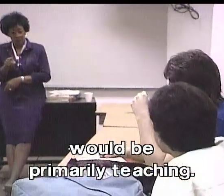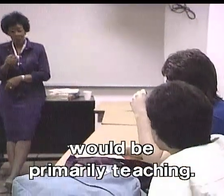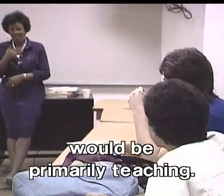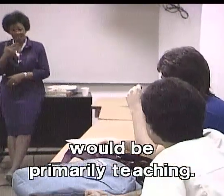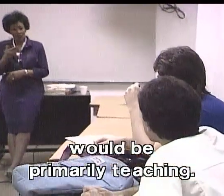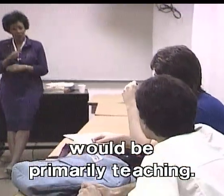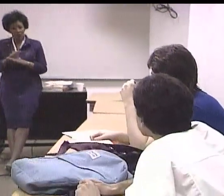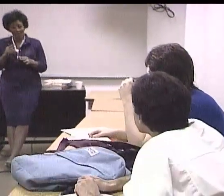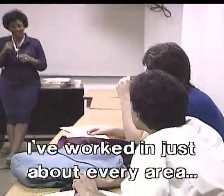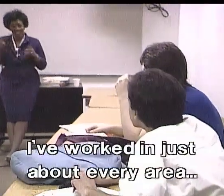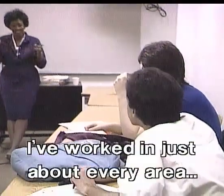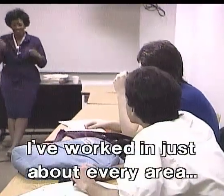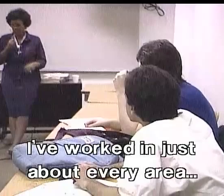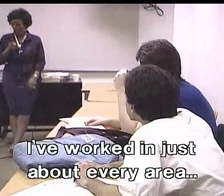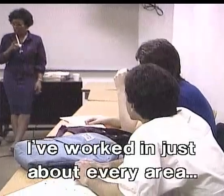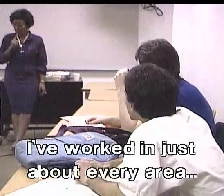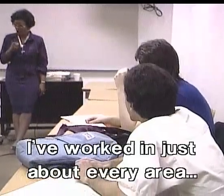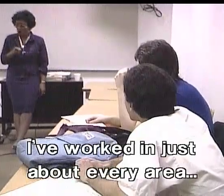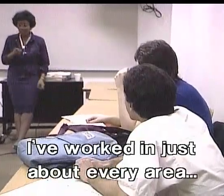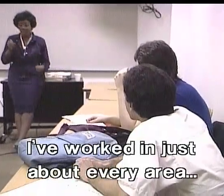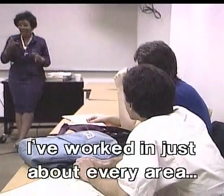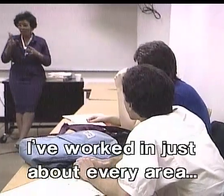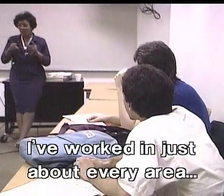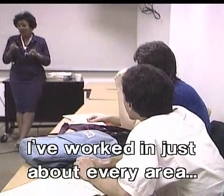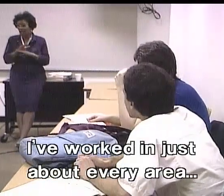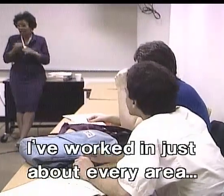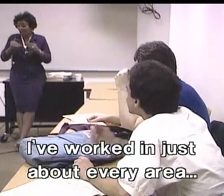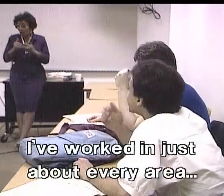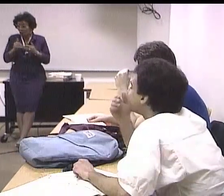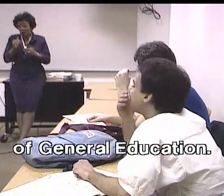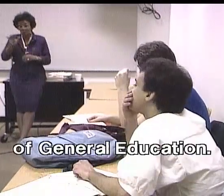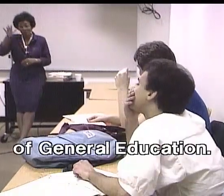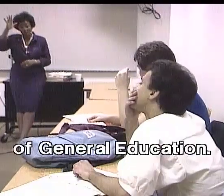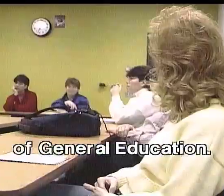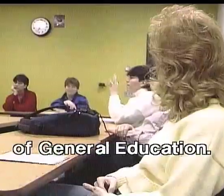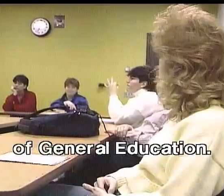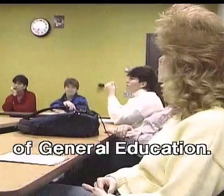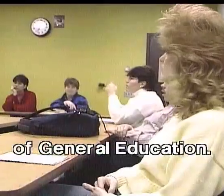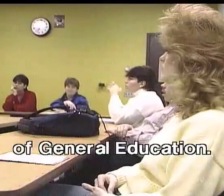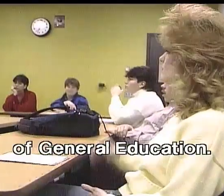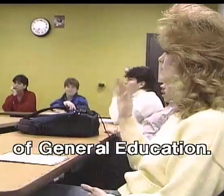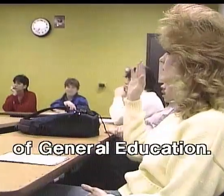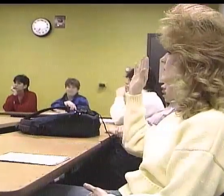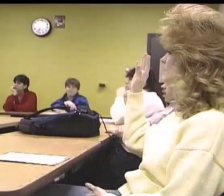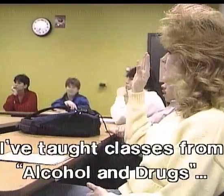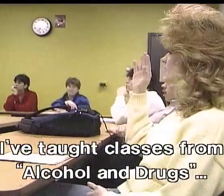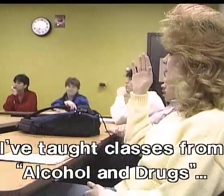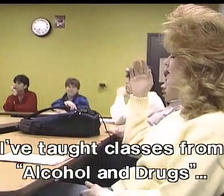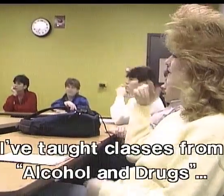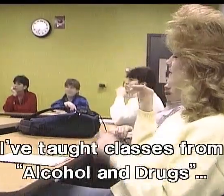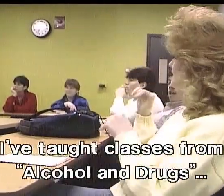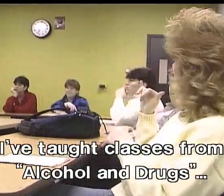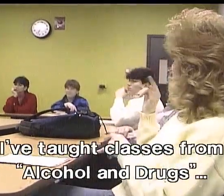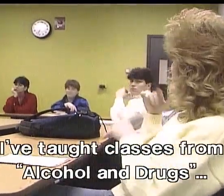I have worked in just about every area of general education. I've taught classes from alcohol and